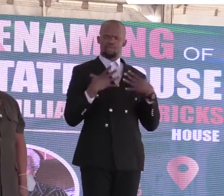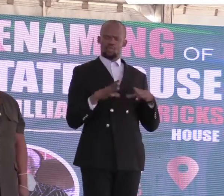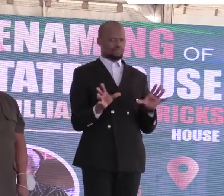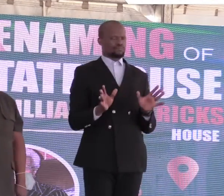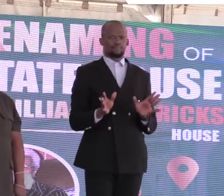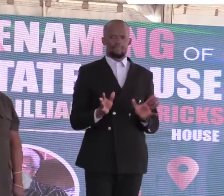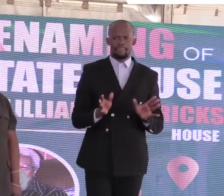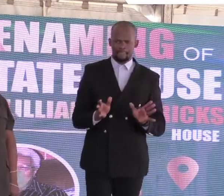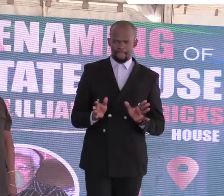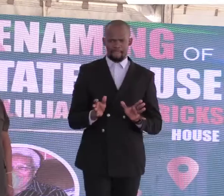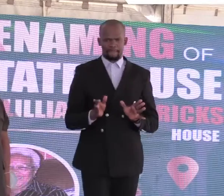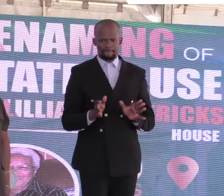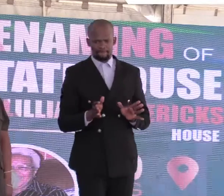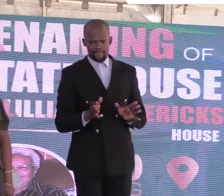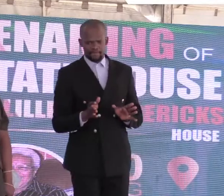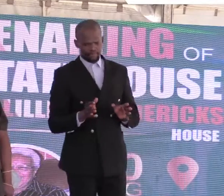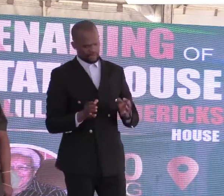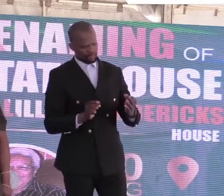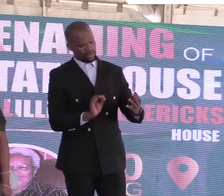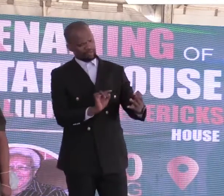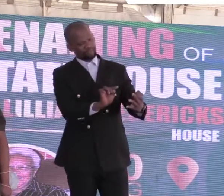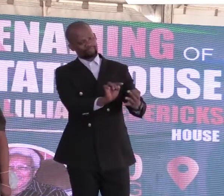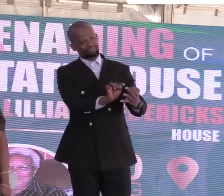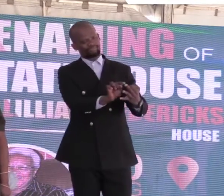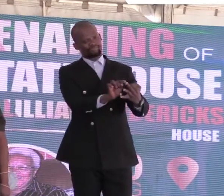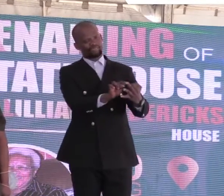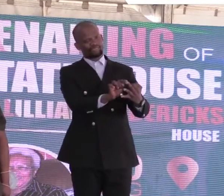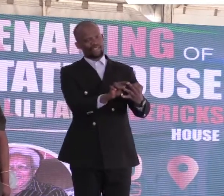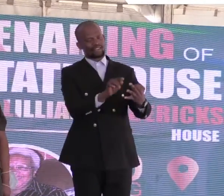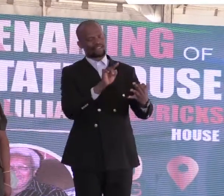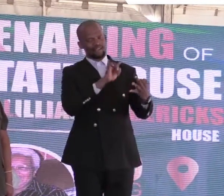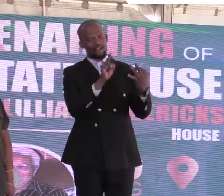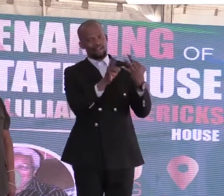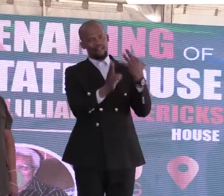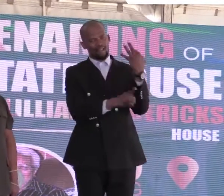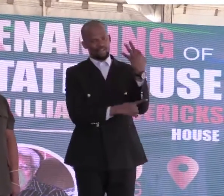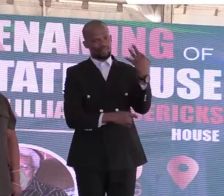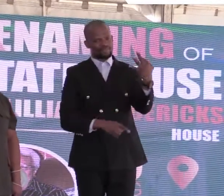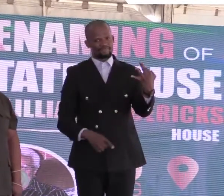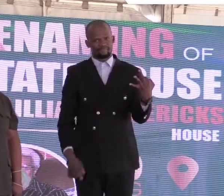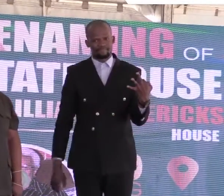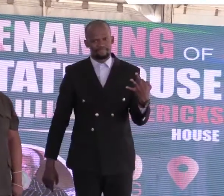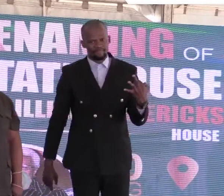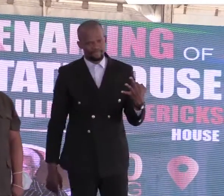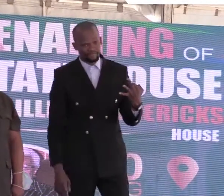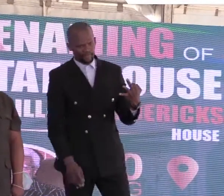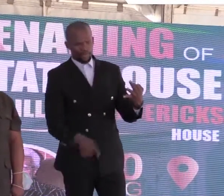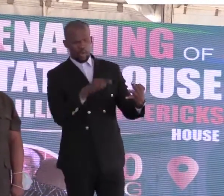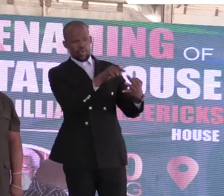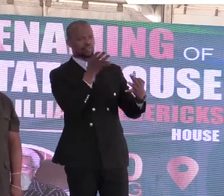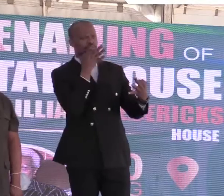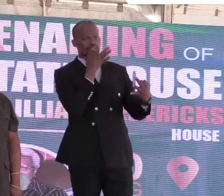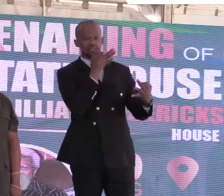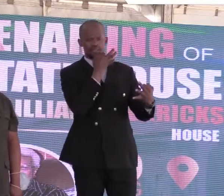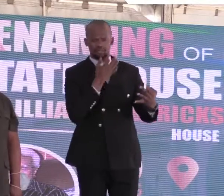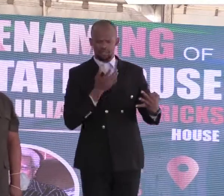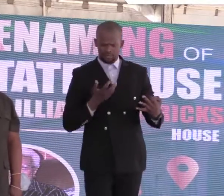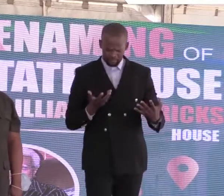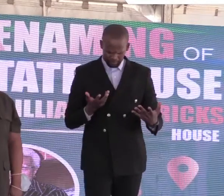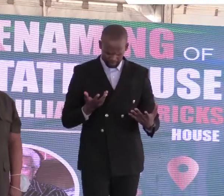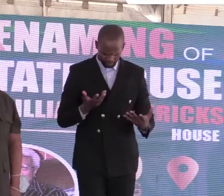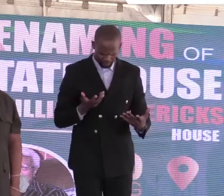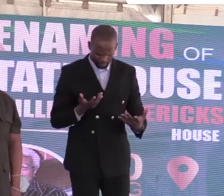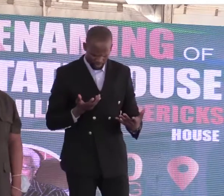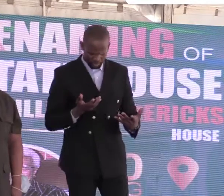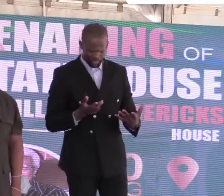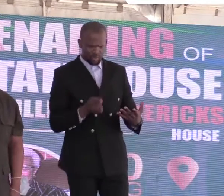is. The third part, and the last one, she says, you must